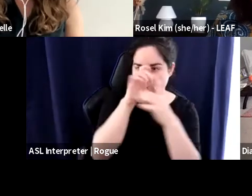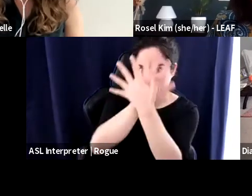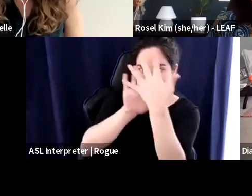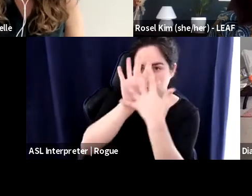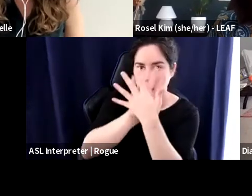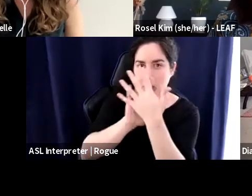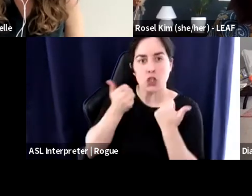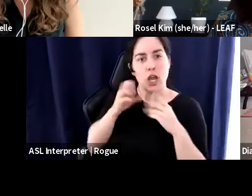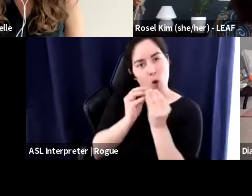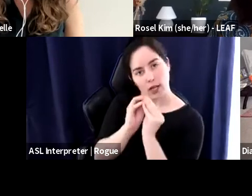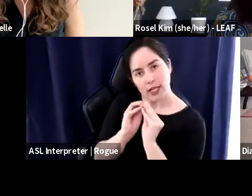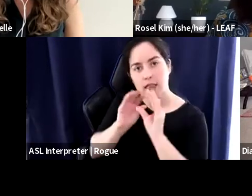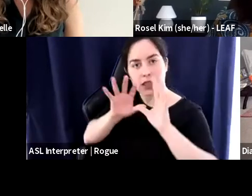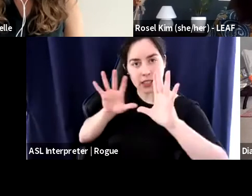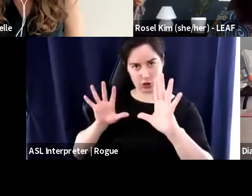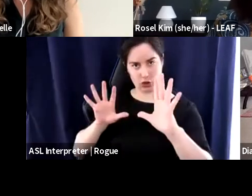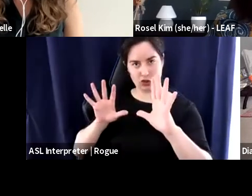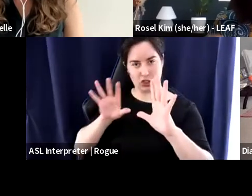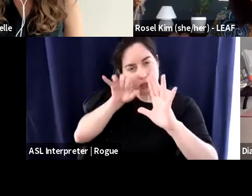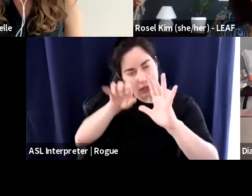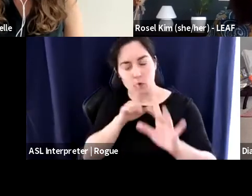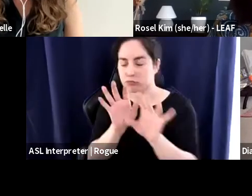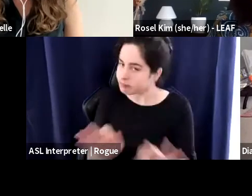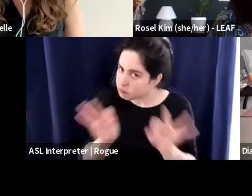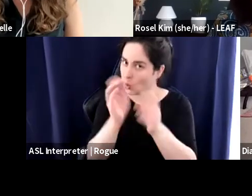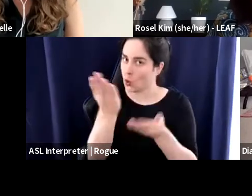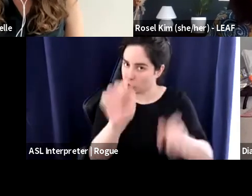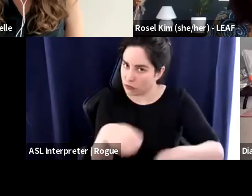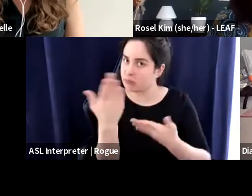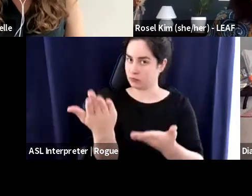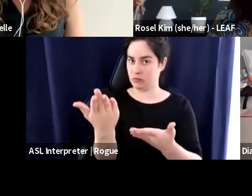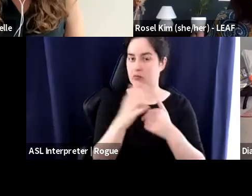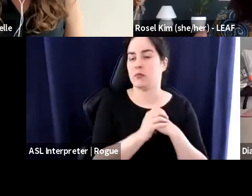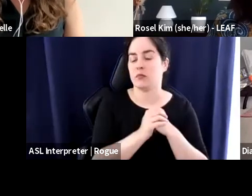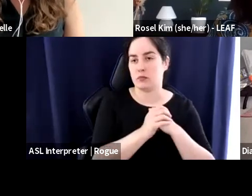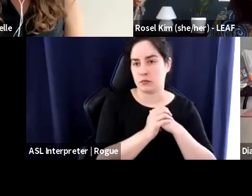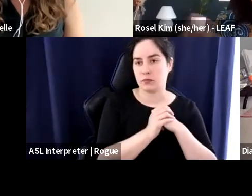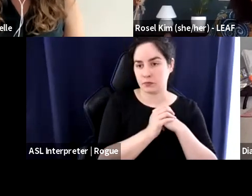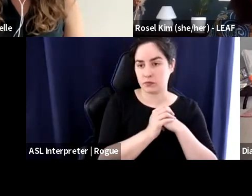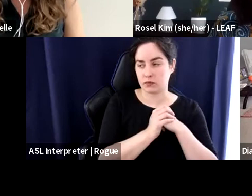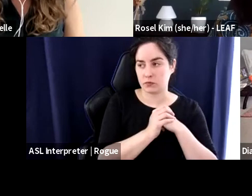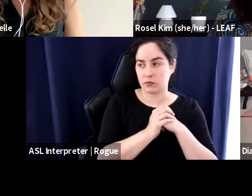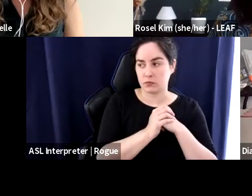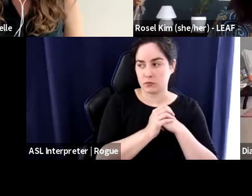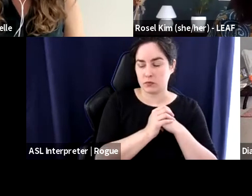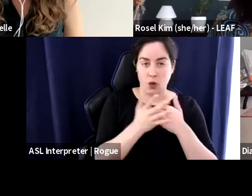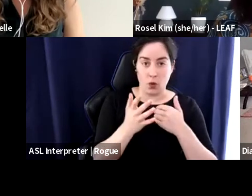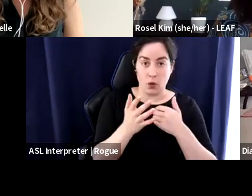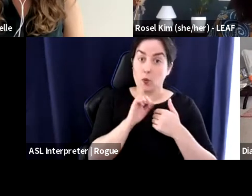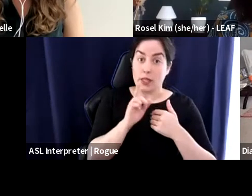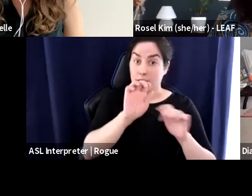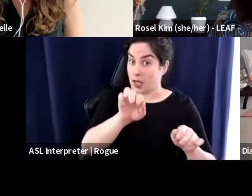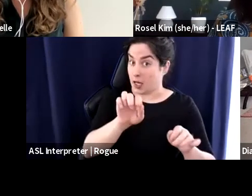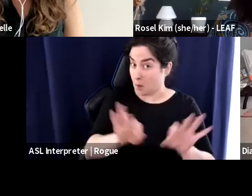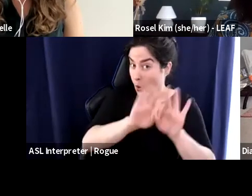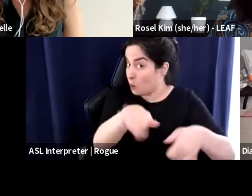that service provider aspect, and there's also the aspect of needing to challenge the system itself